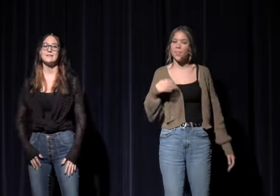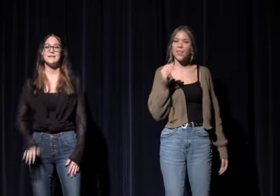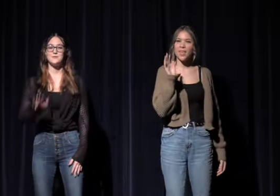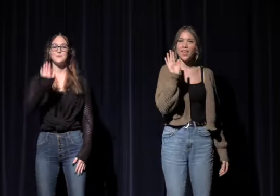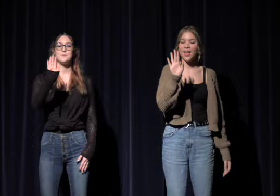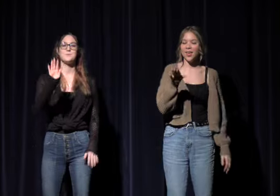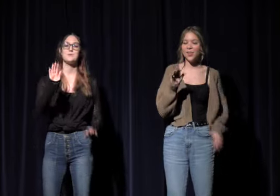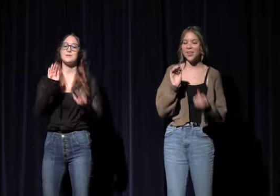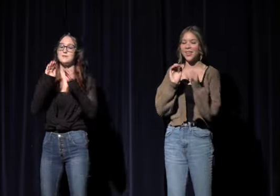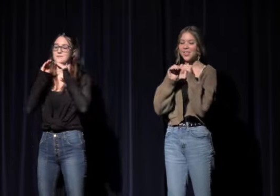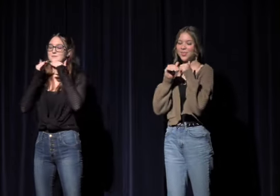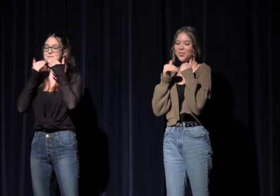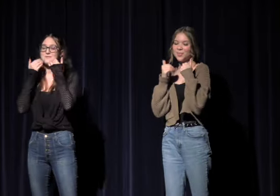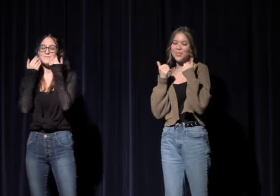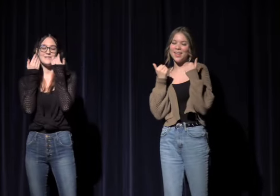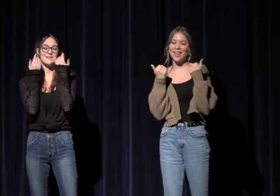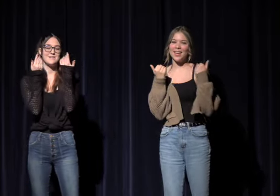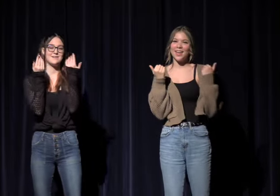And when you smile